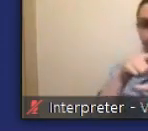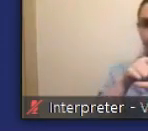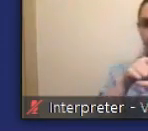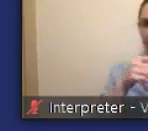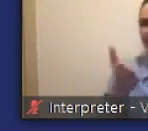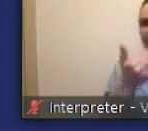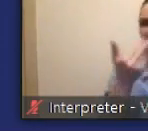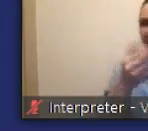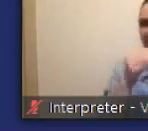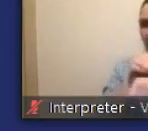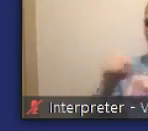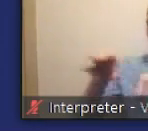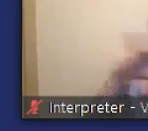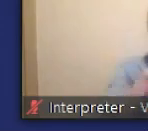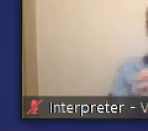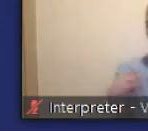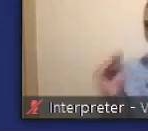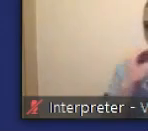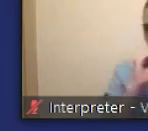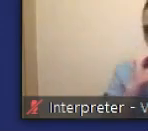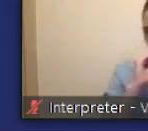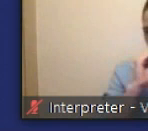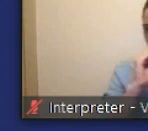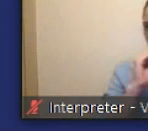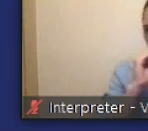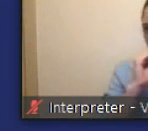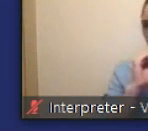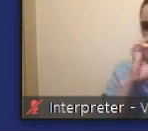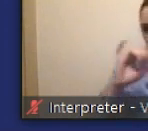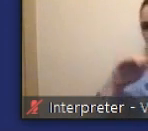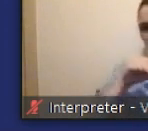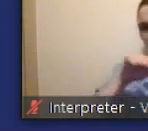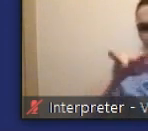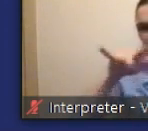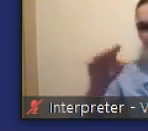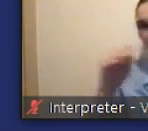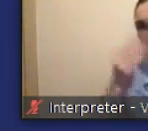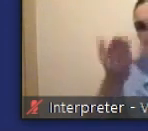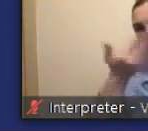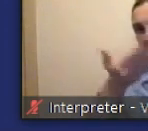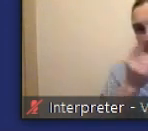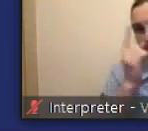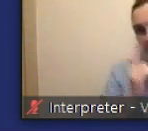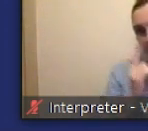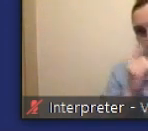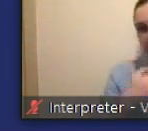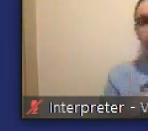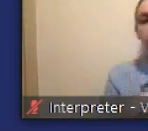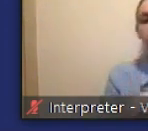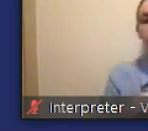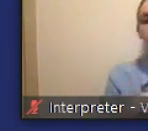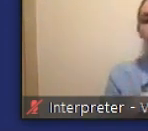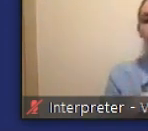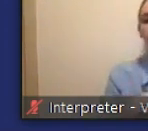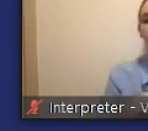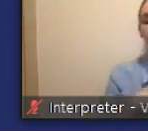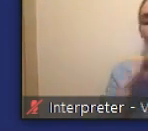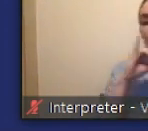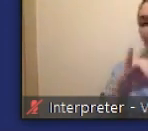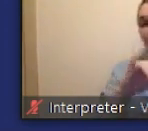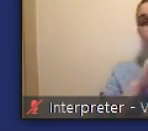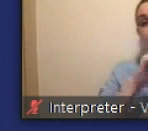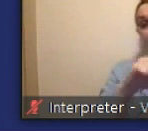transmissibility. So it does look like the Omicron variant is spreading more easily from person to person, and that is resulting in really steep